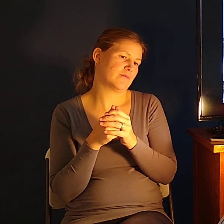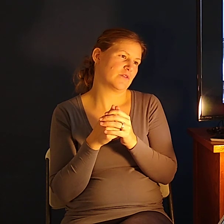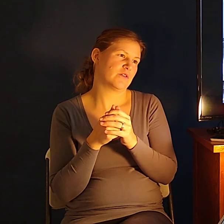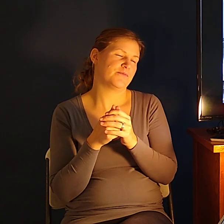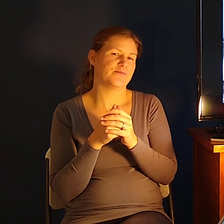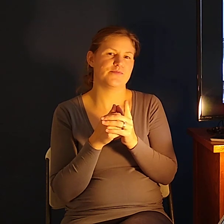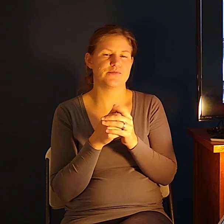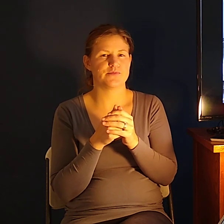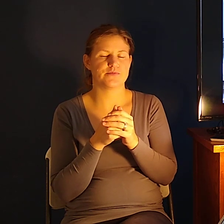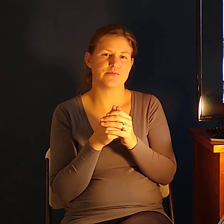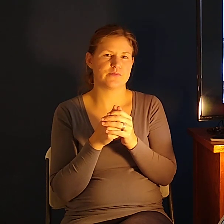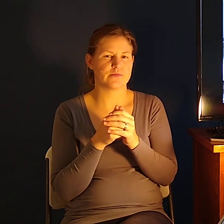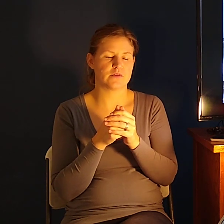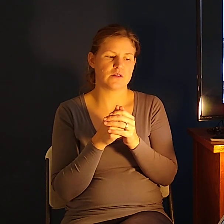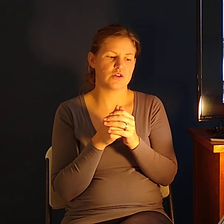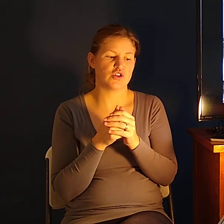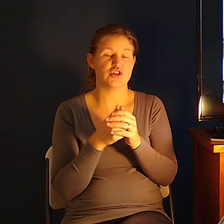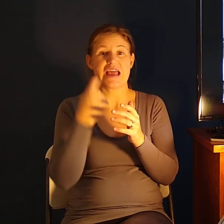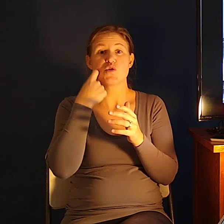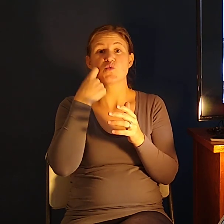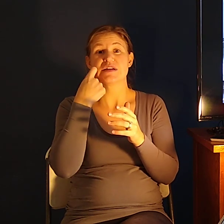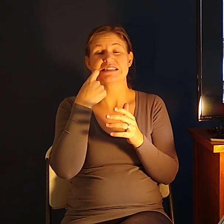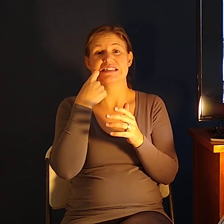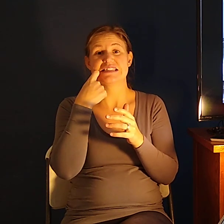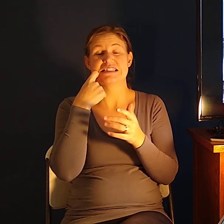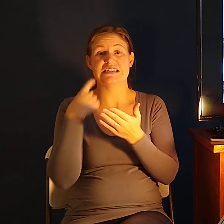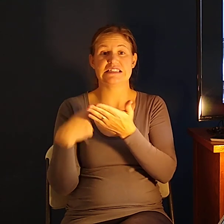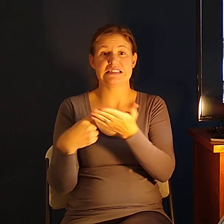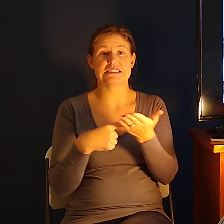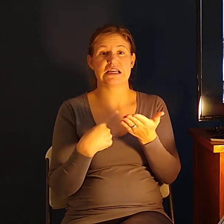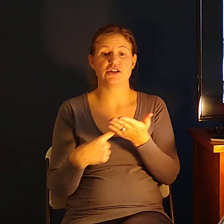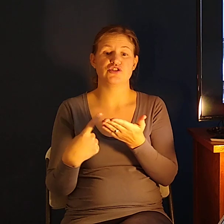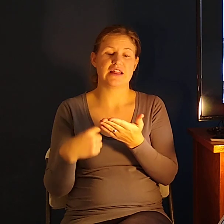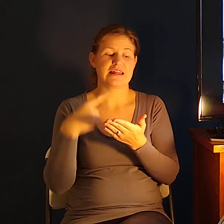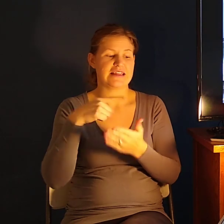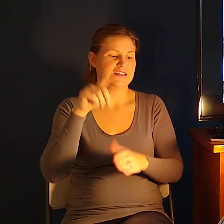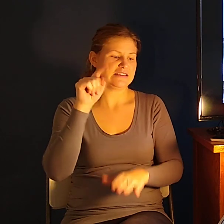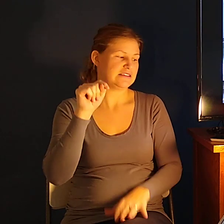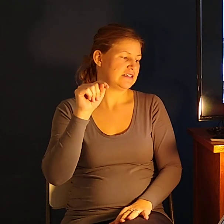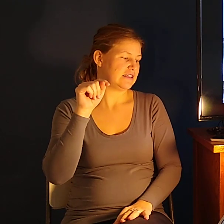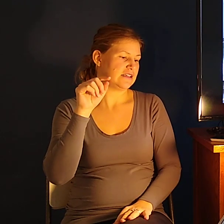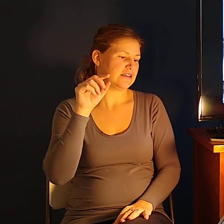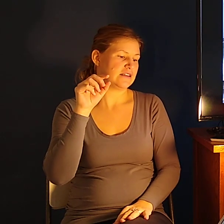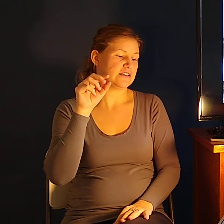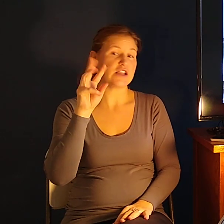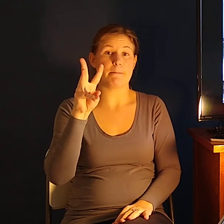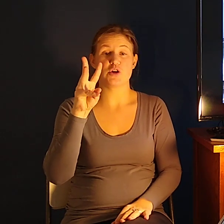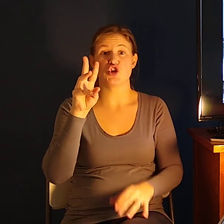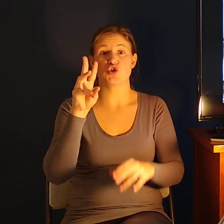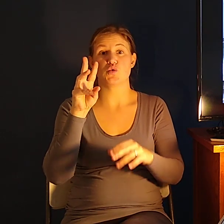there's a recent discussion that this TWA building would